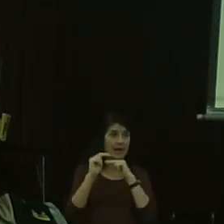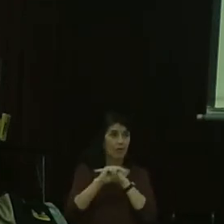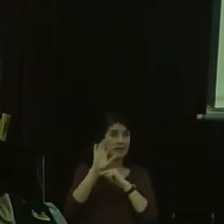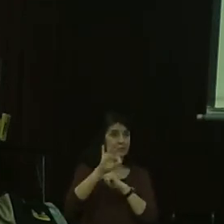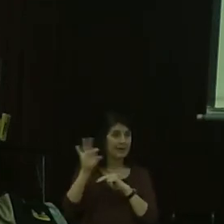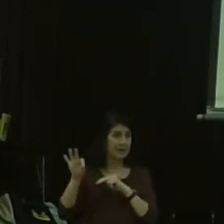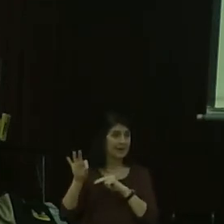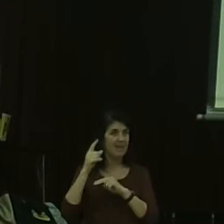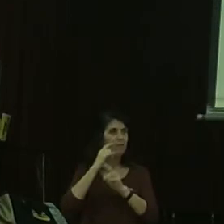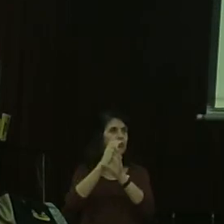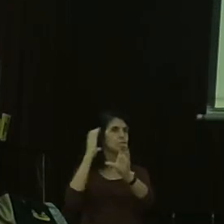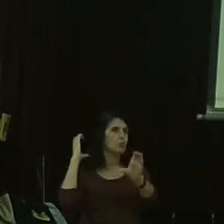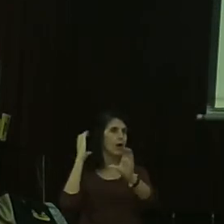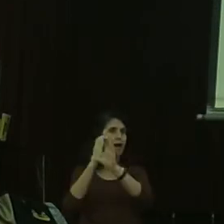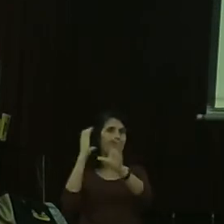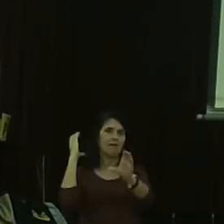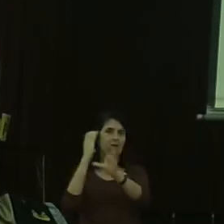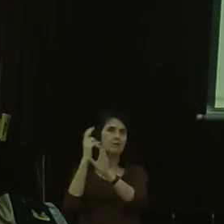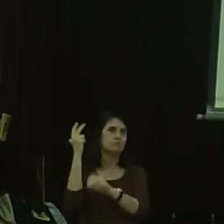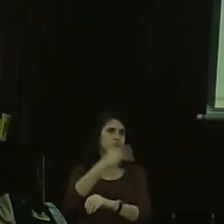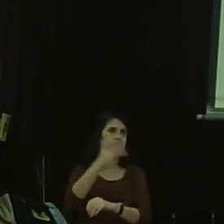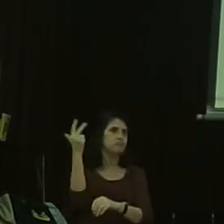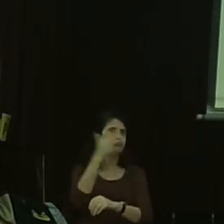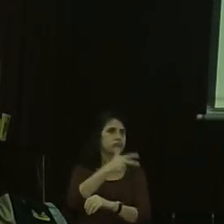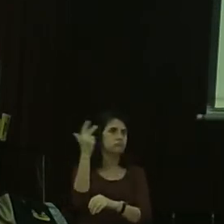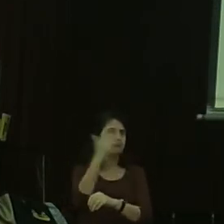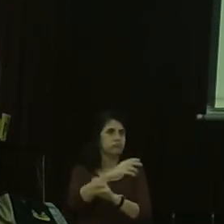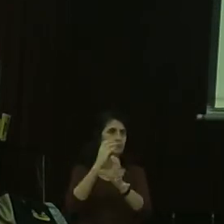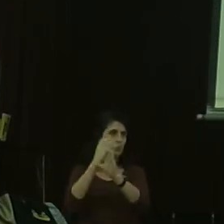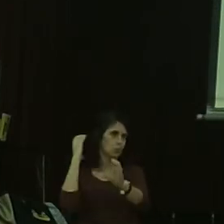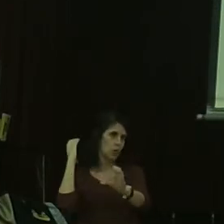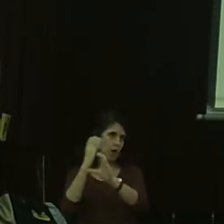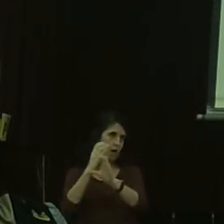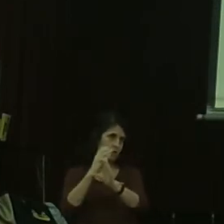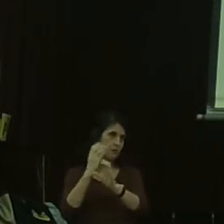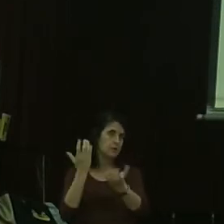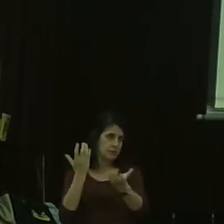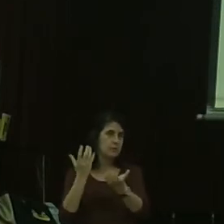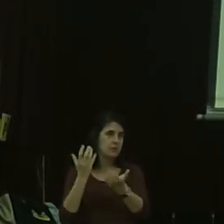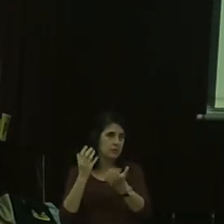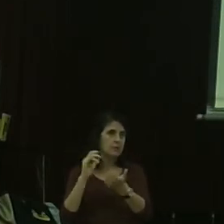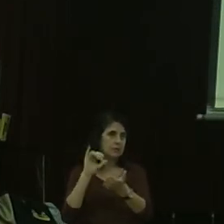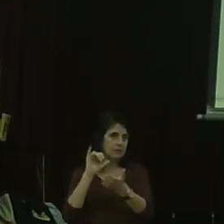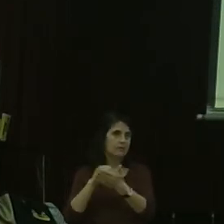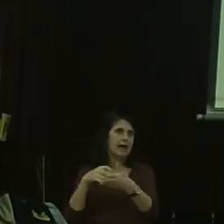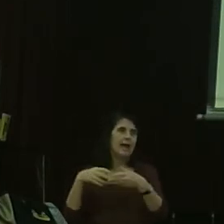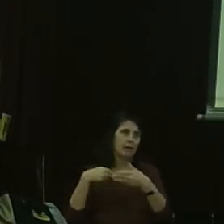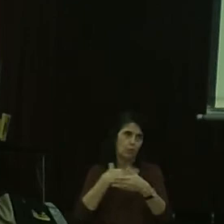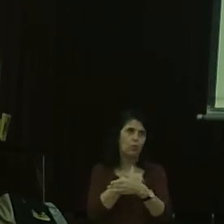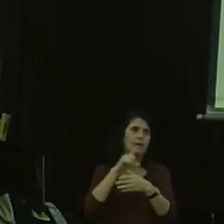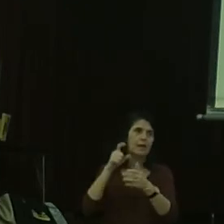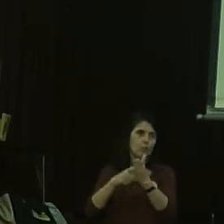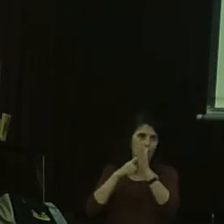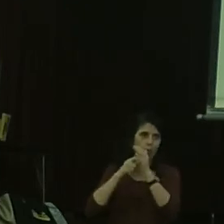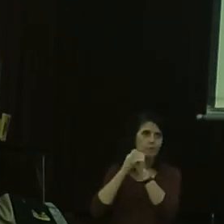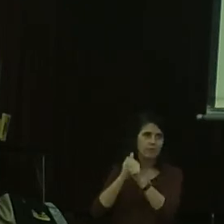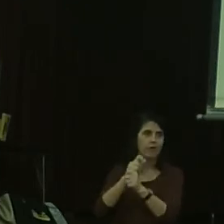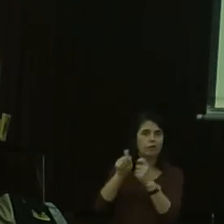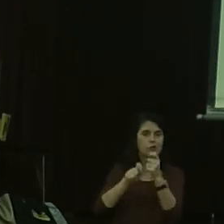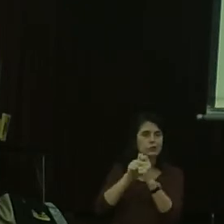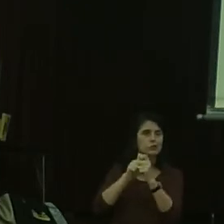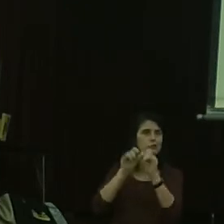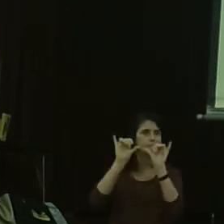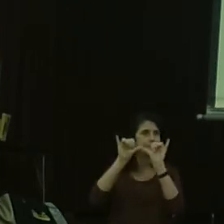is it's a freight route, as you just mentioned, with the freight traffic. So it is designated a freight route, which provides certain standards that we have to follow as well. Now,